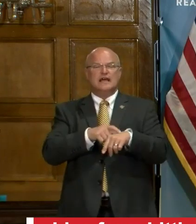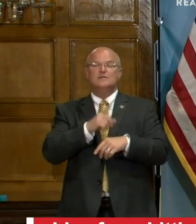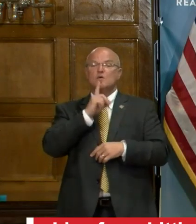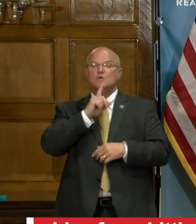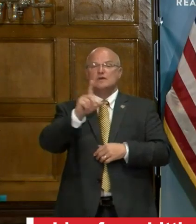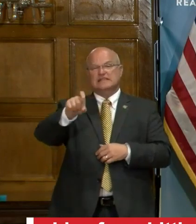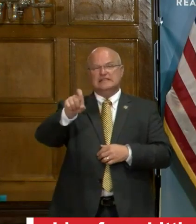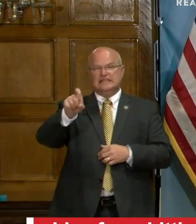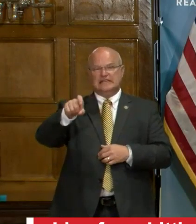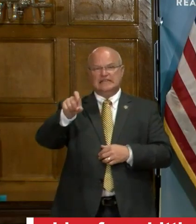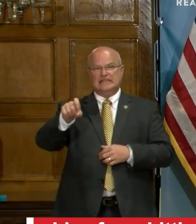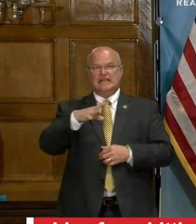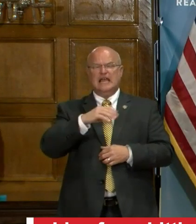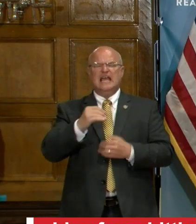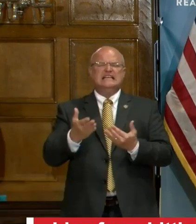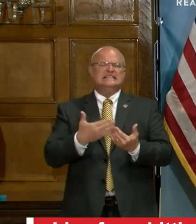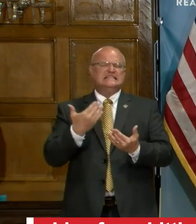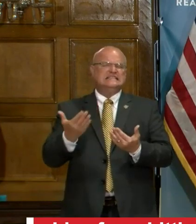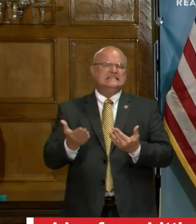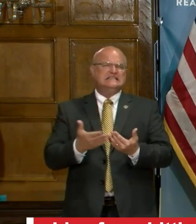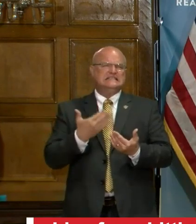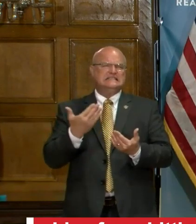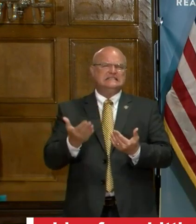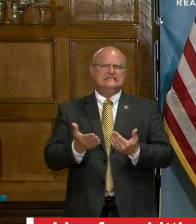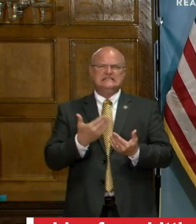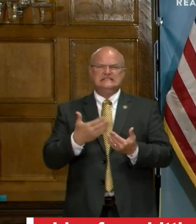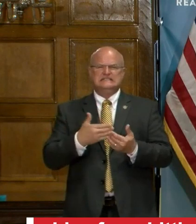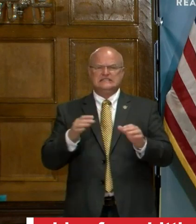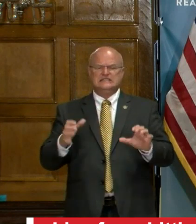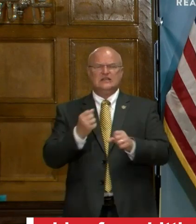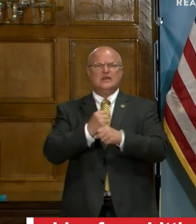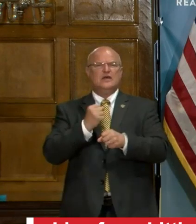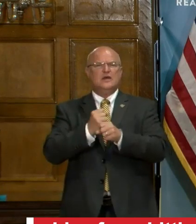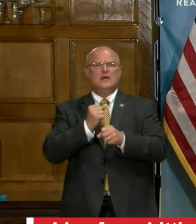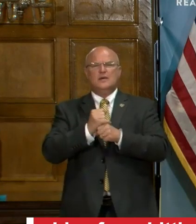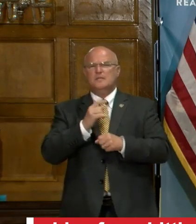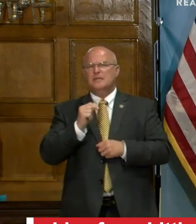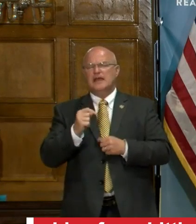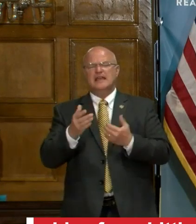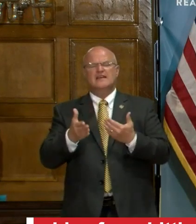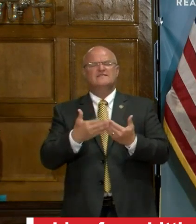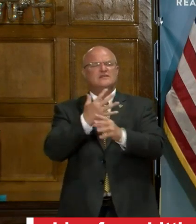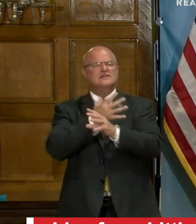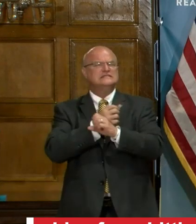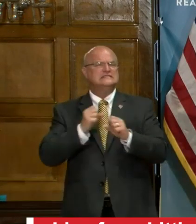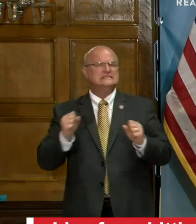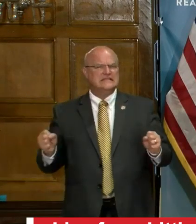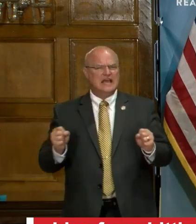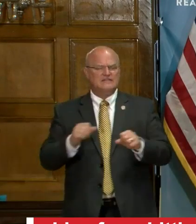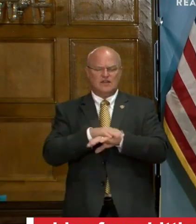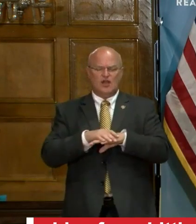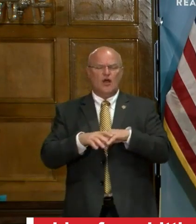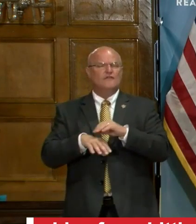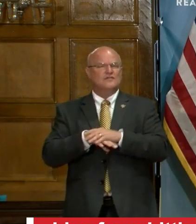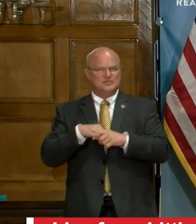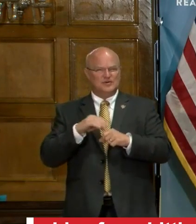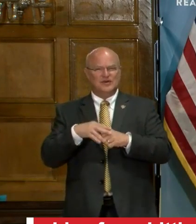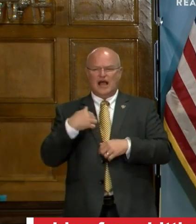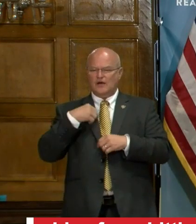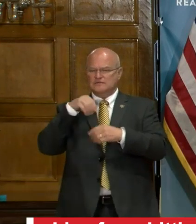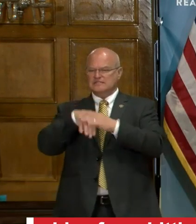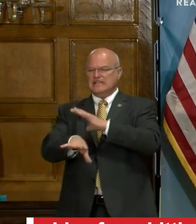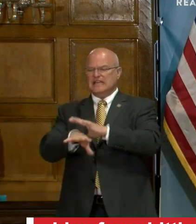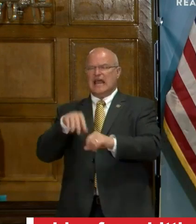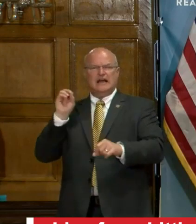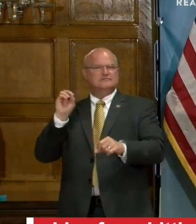really need it. And it's very easy to do, and they make it very safe, very comfortable. I was in